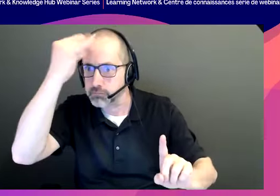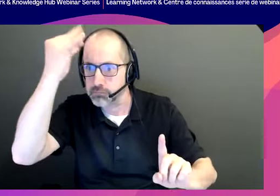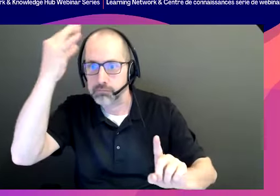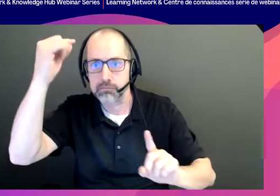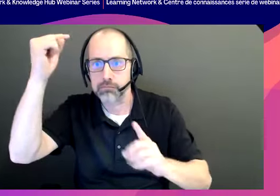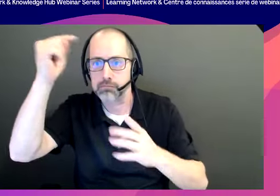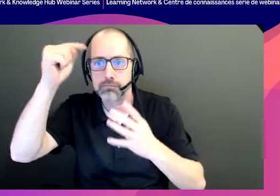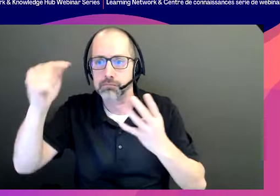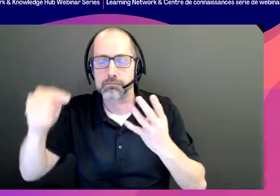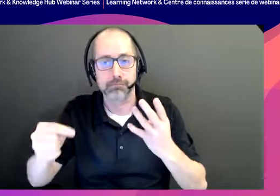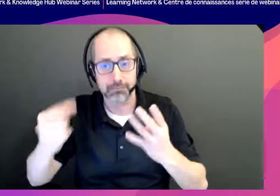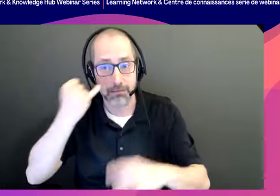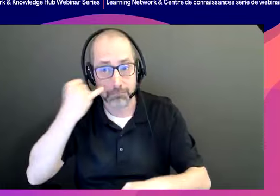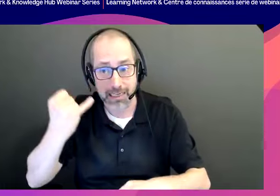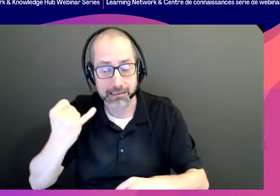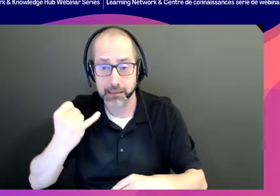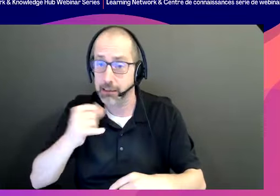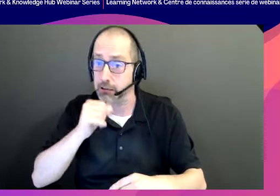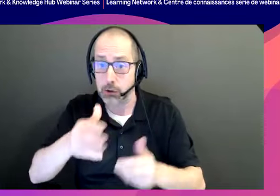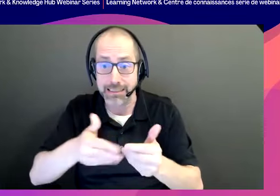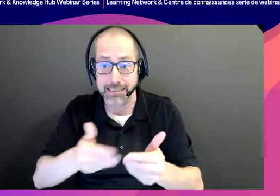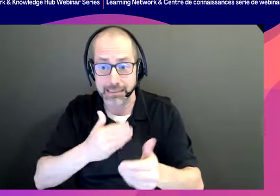be really hard to admit all of this.